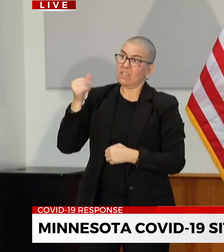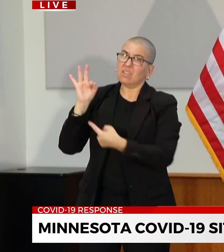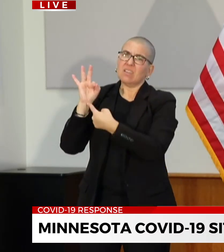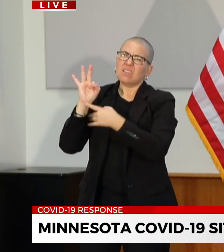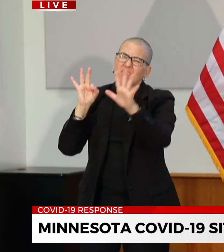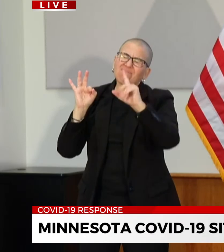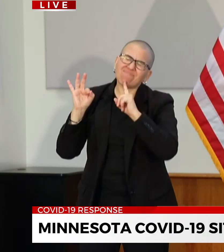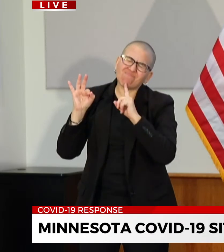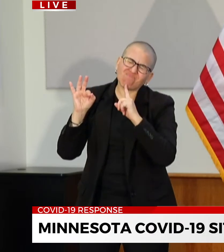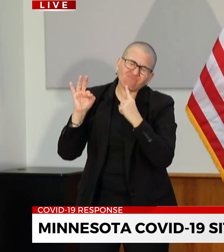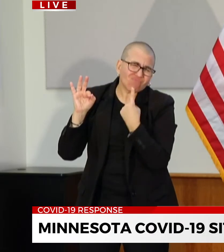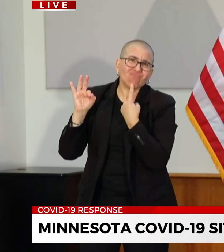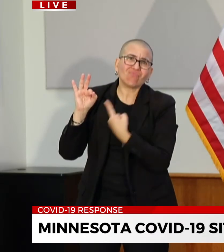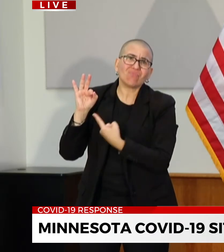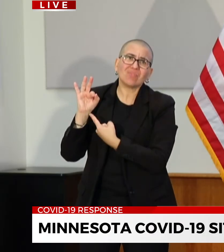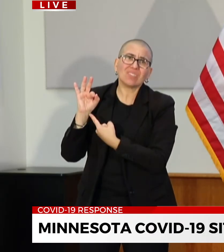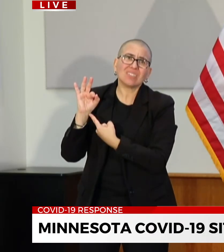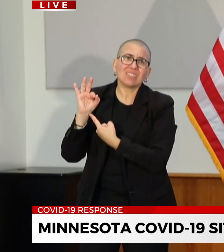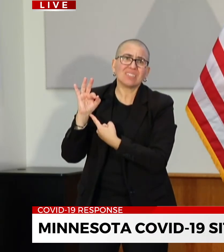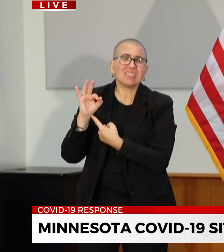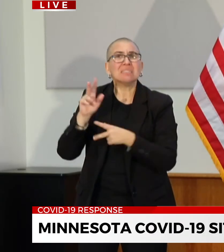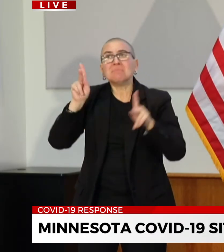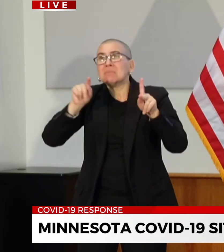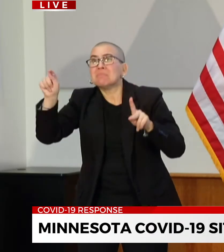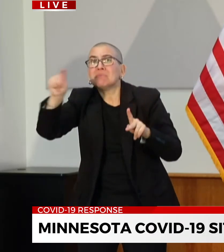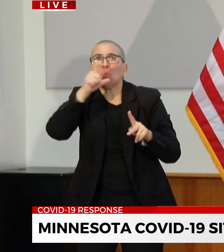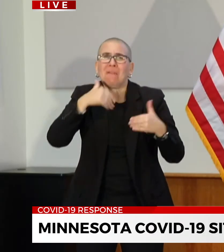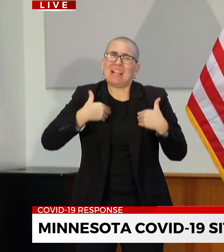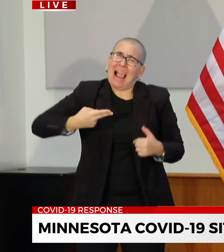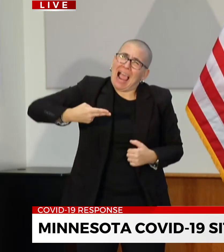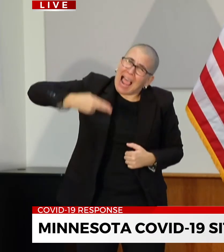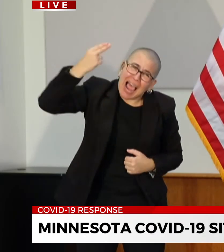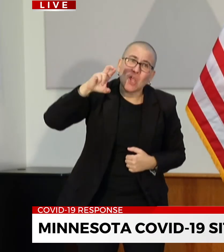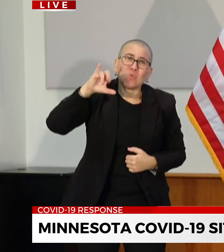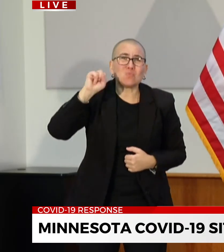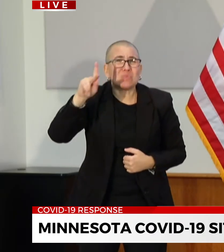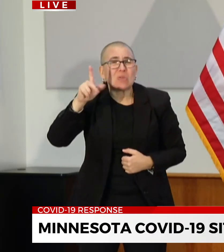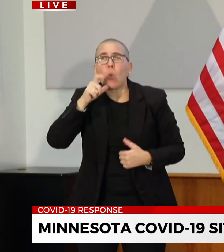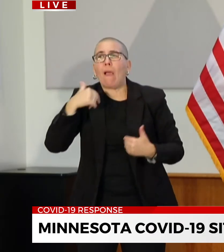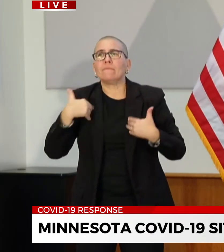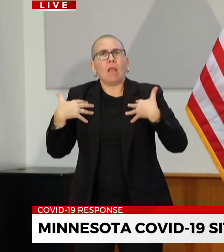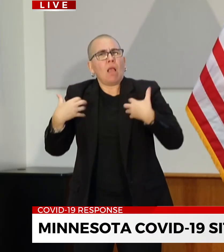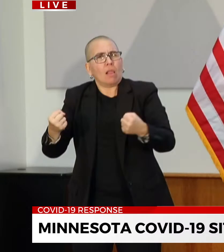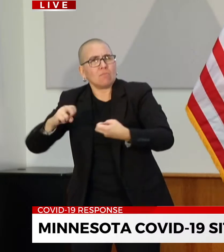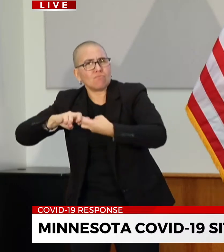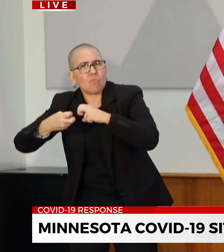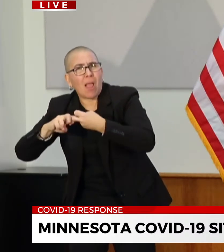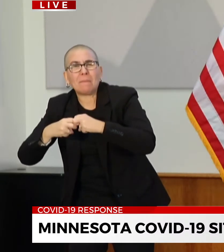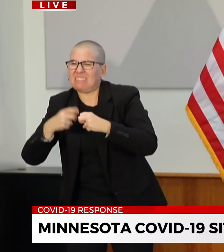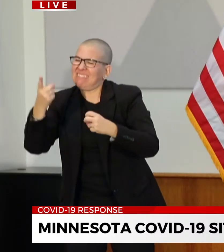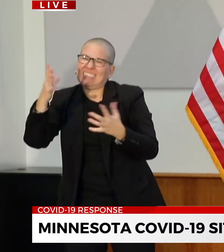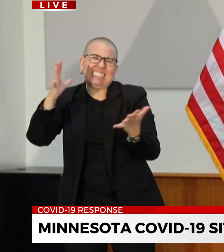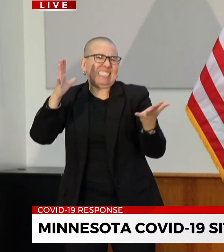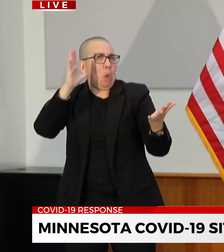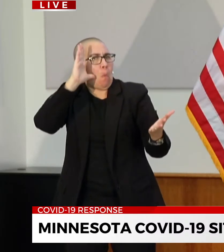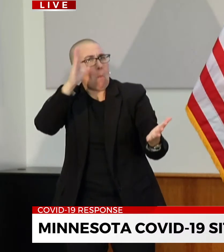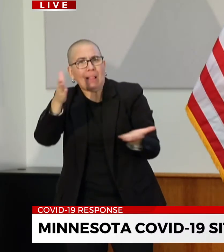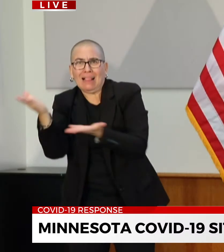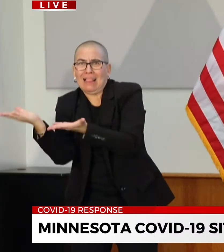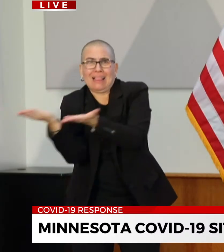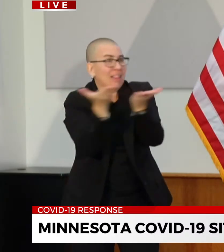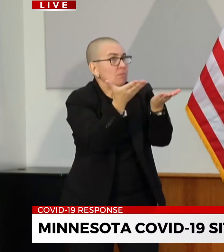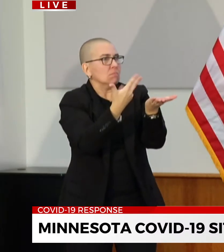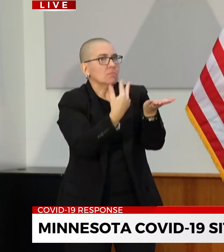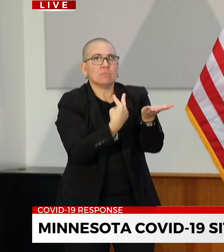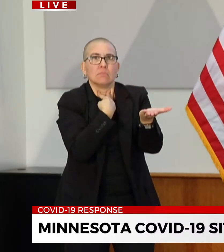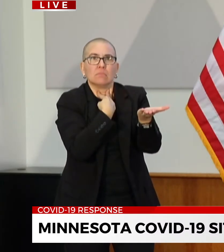those at greater risk and not only for those who end up in the hospital. Some people get through